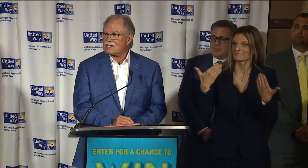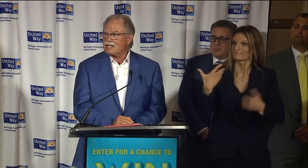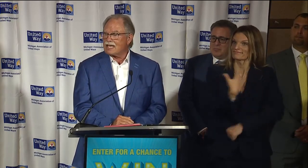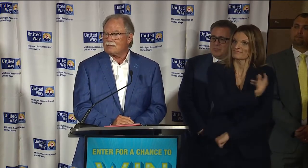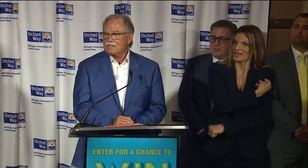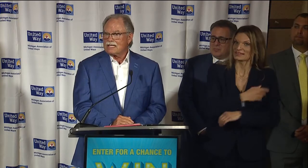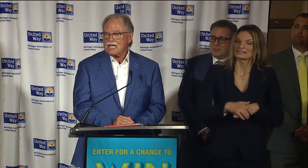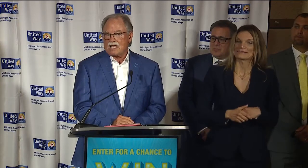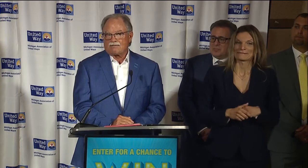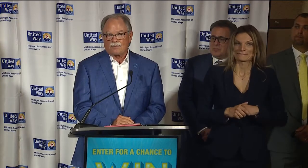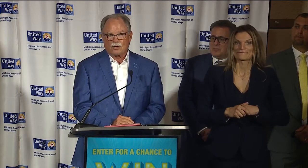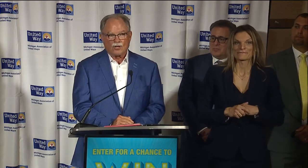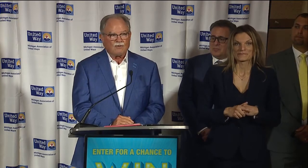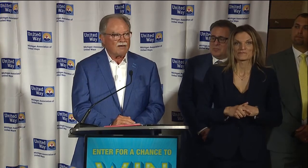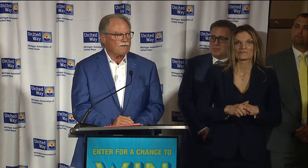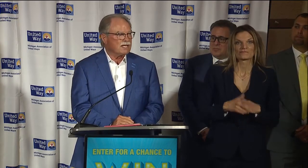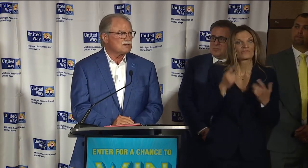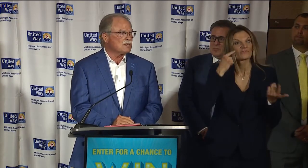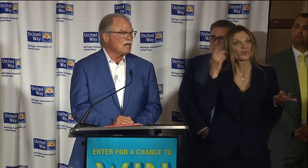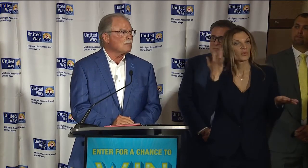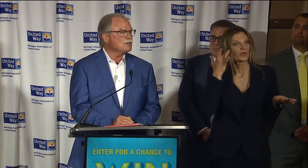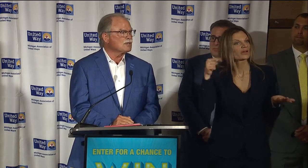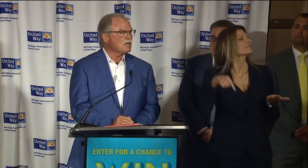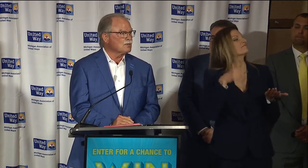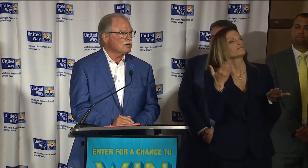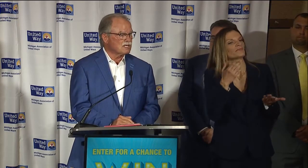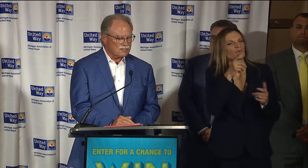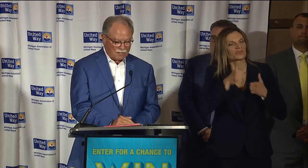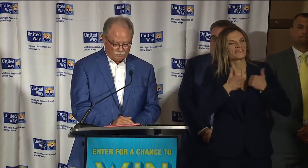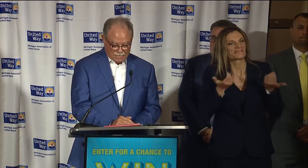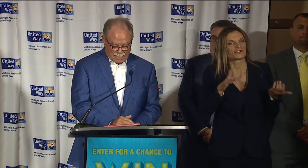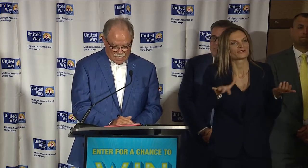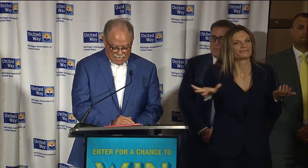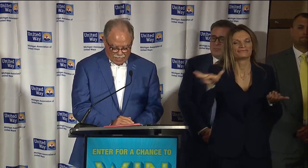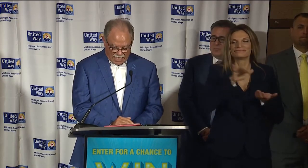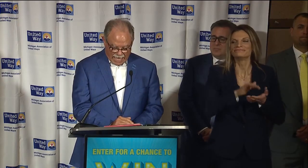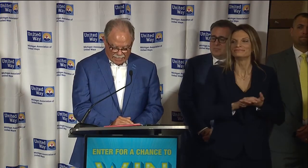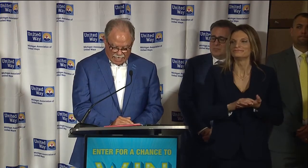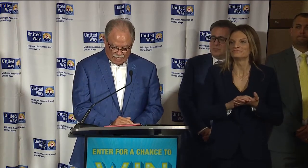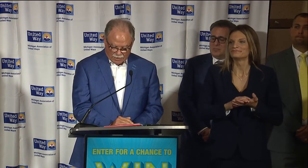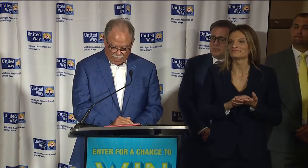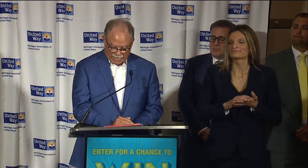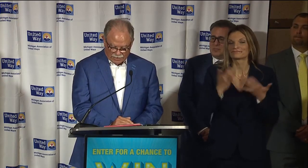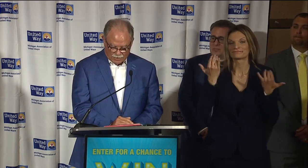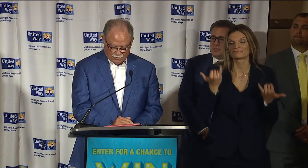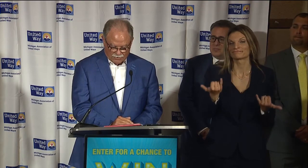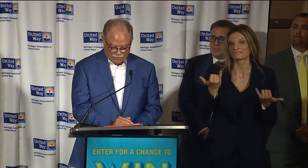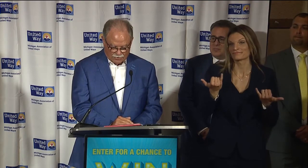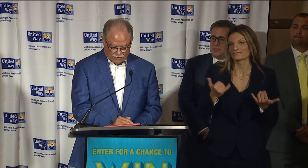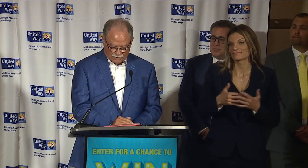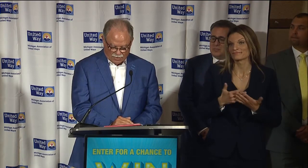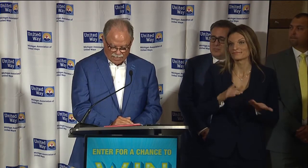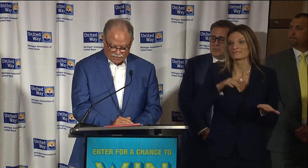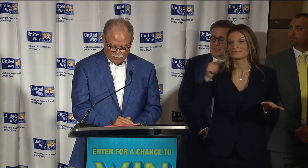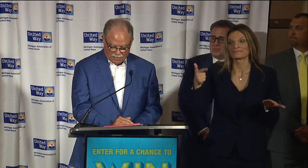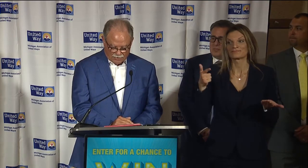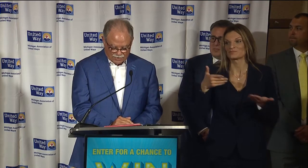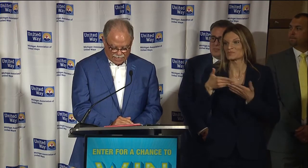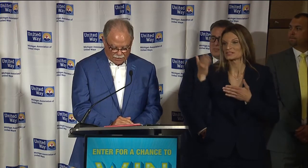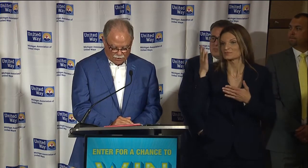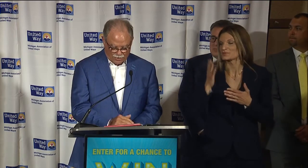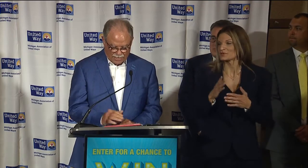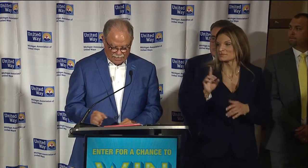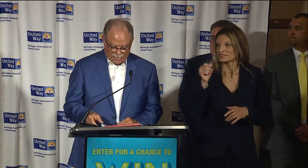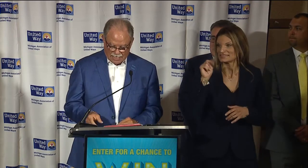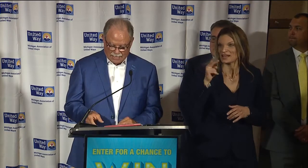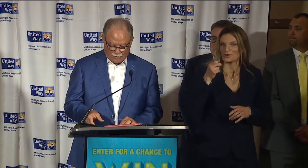get vaccinated for the good of our friends and neighbors and communities. So with that, I would like to introduce our next speakers,